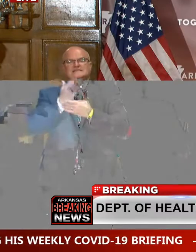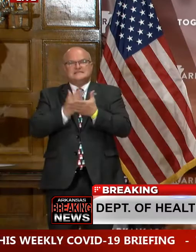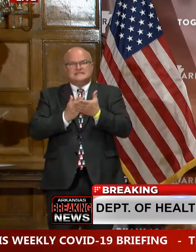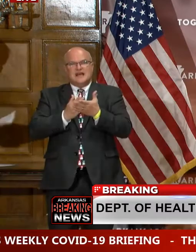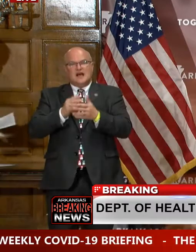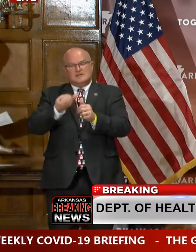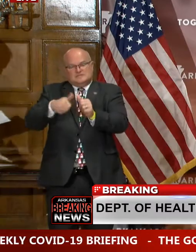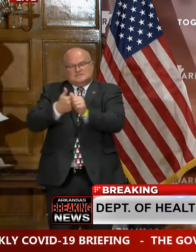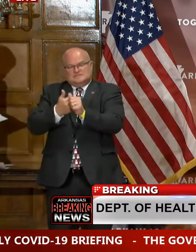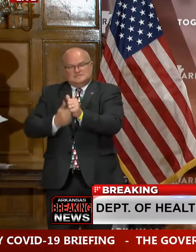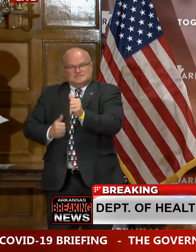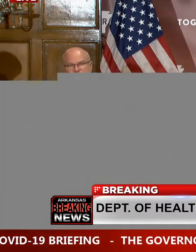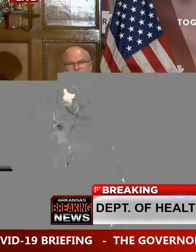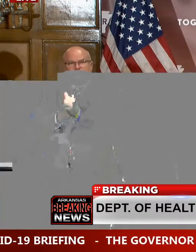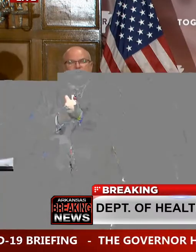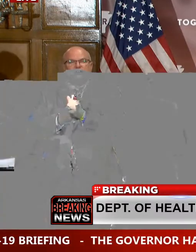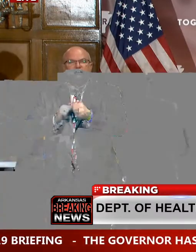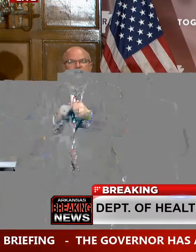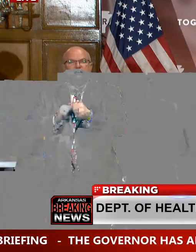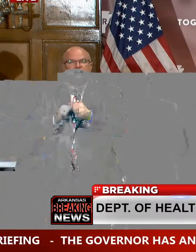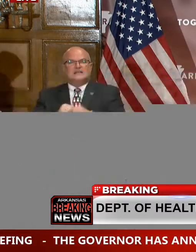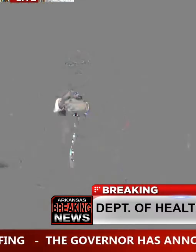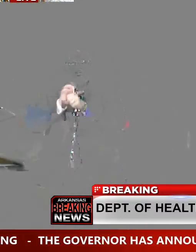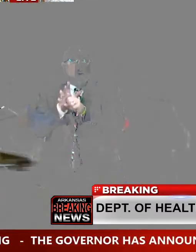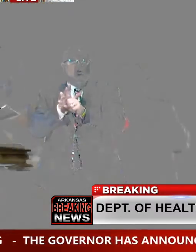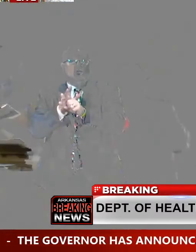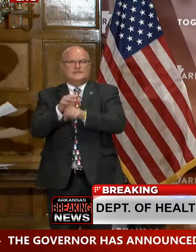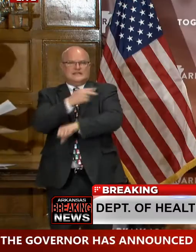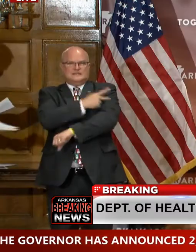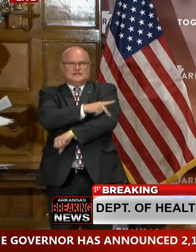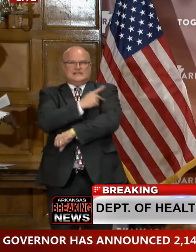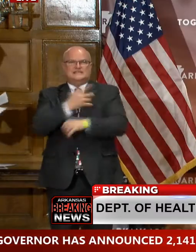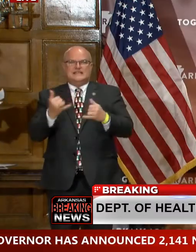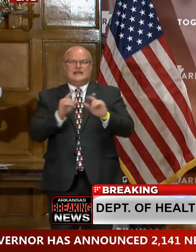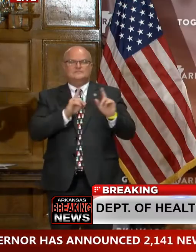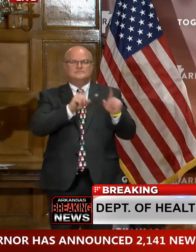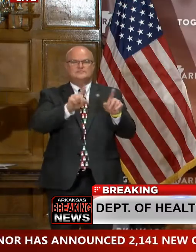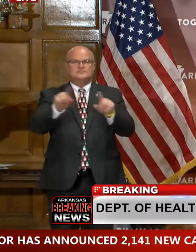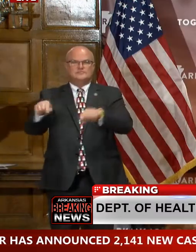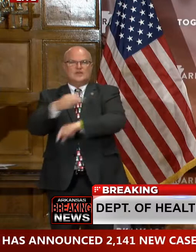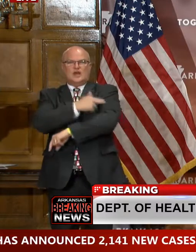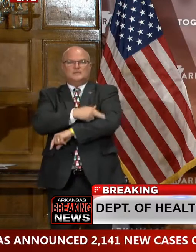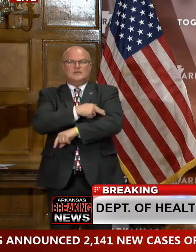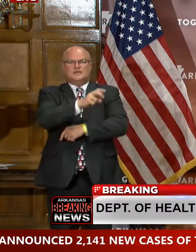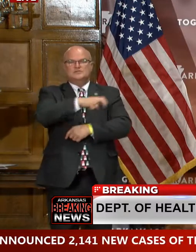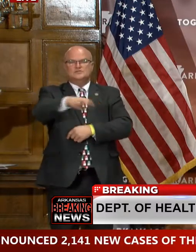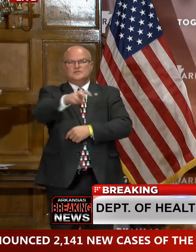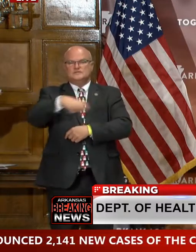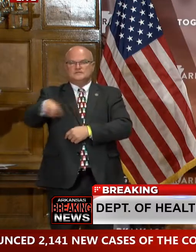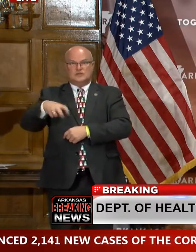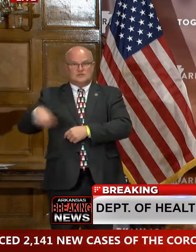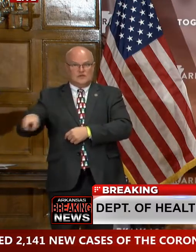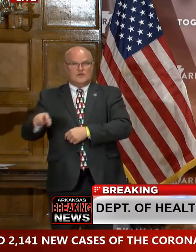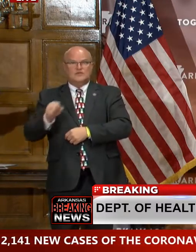them to back them and help assist in terms of determining where patients will go.